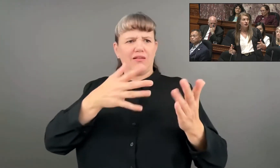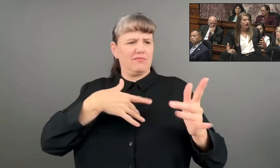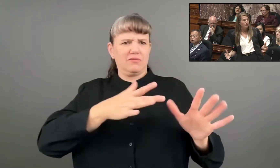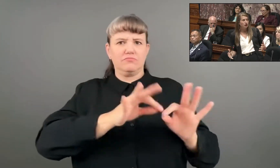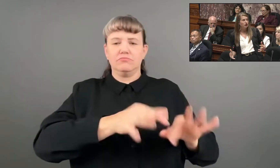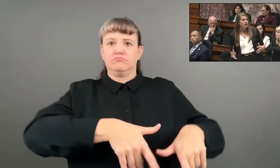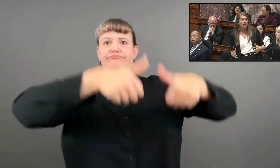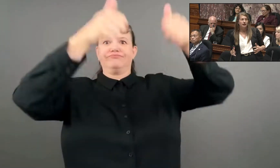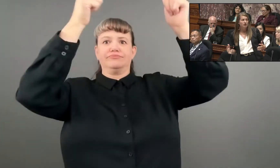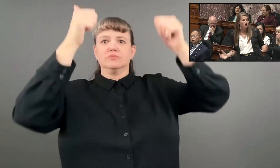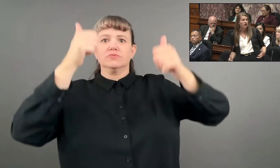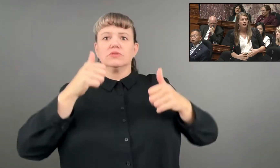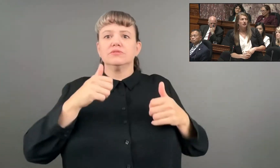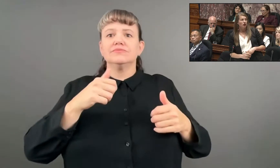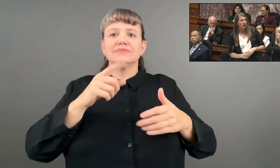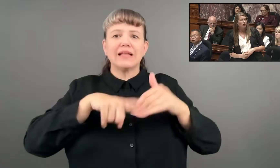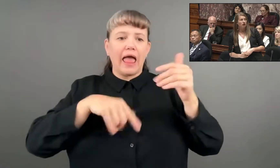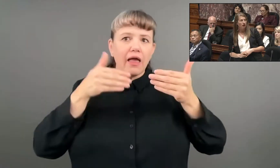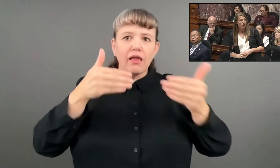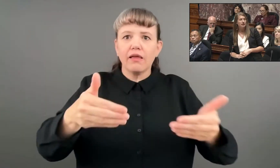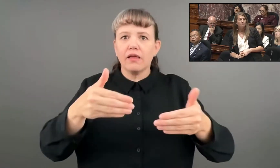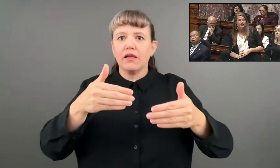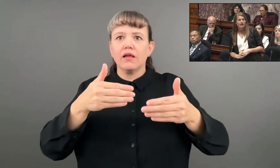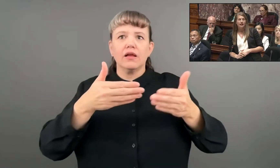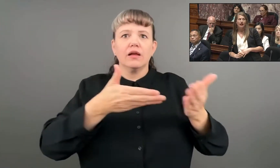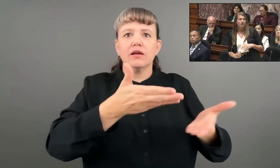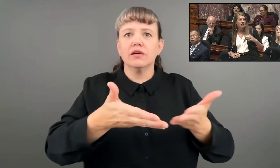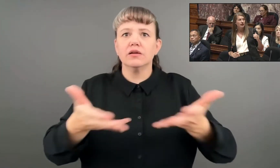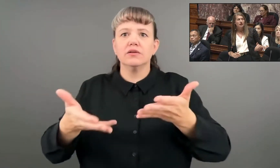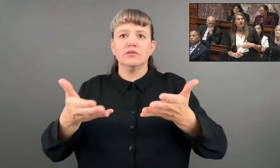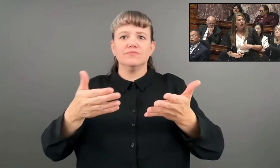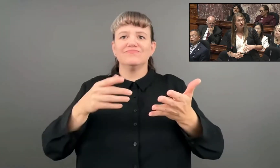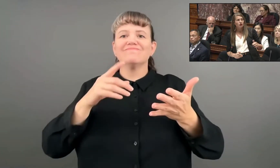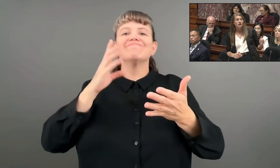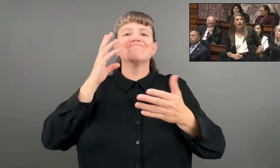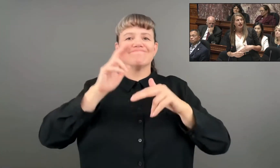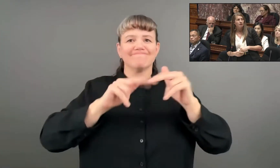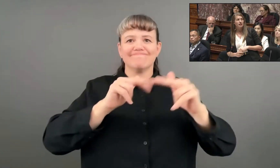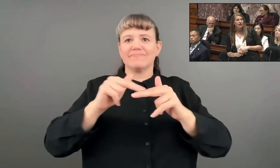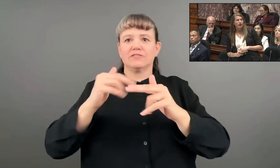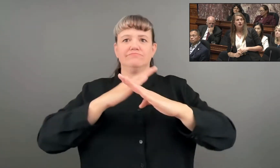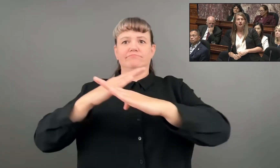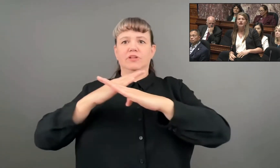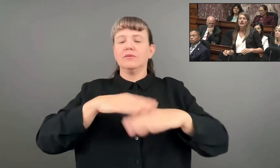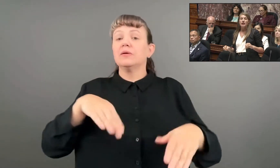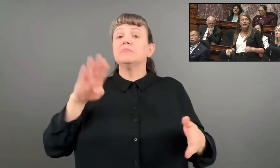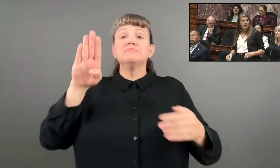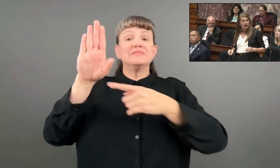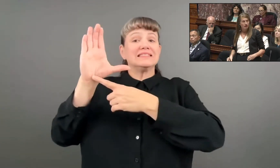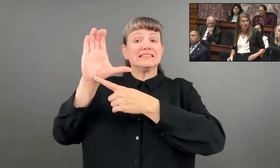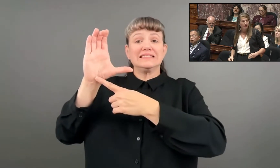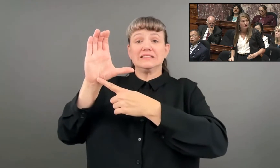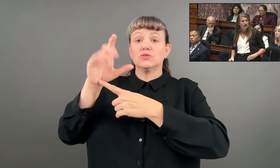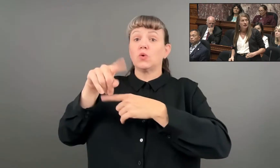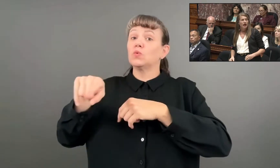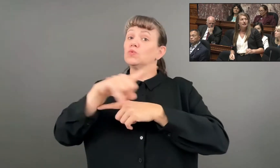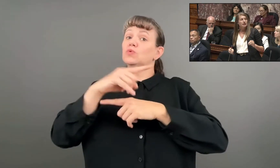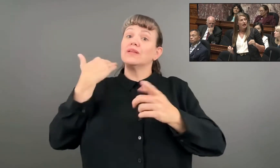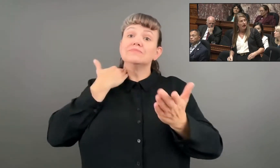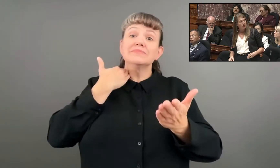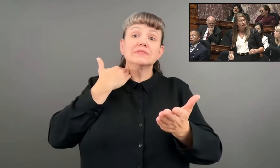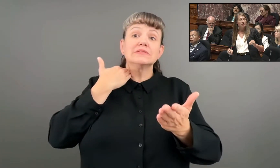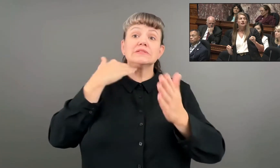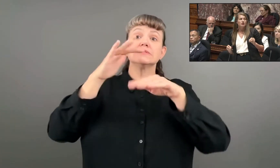it in our neighbourhoods, in communities all across BC, empty condos and empty neighbourhoods. This government